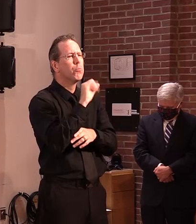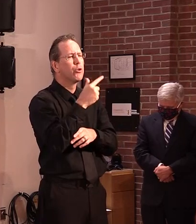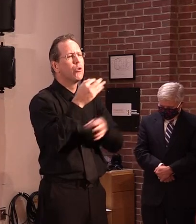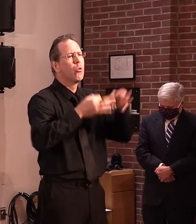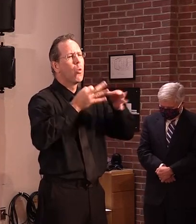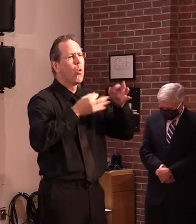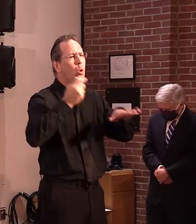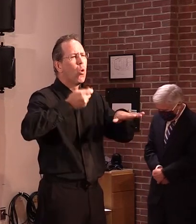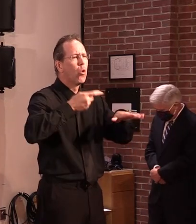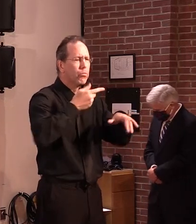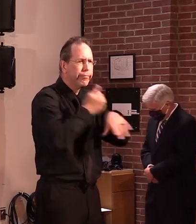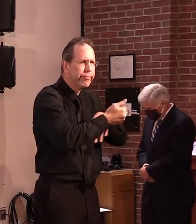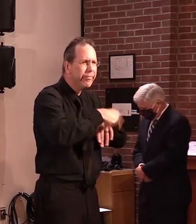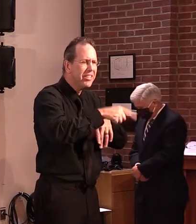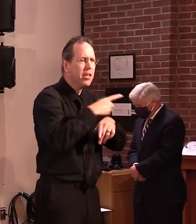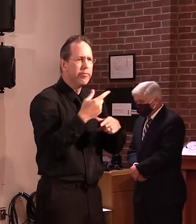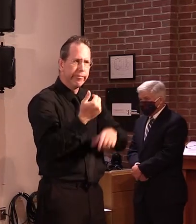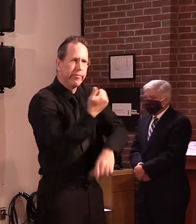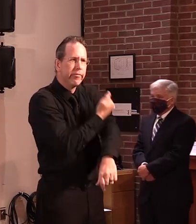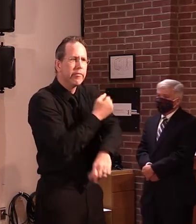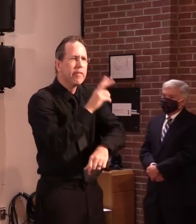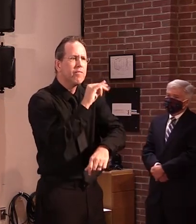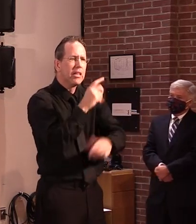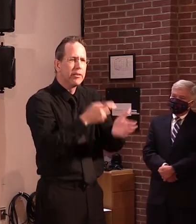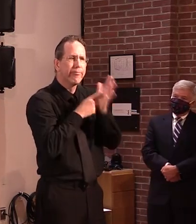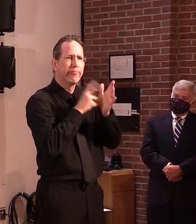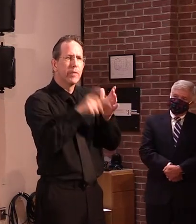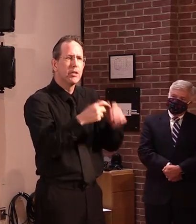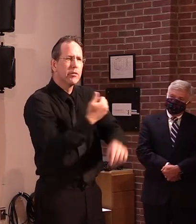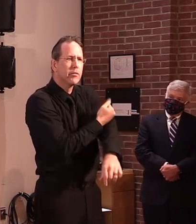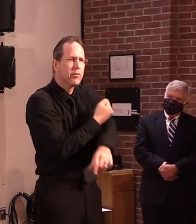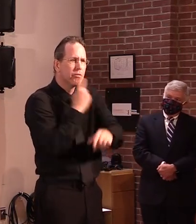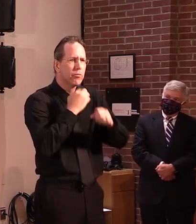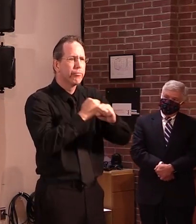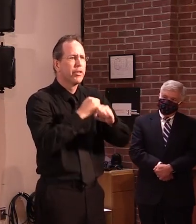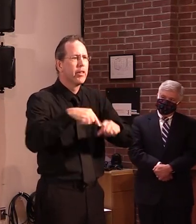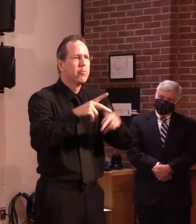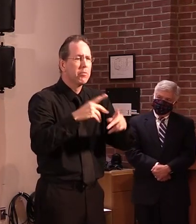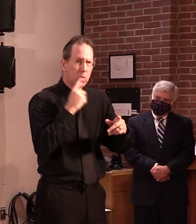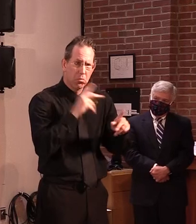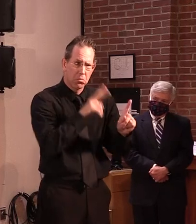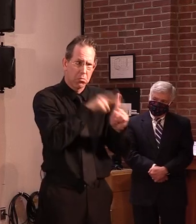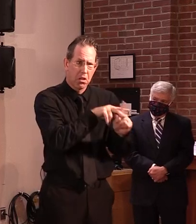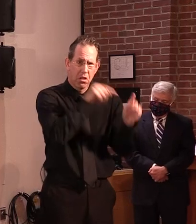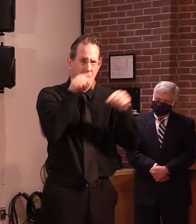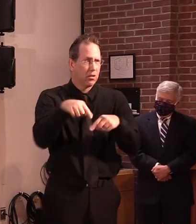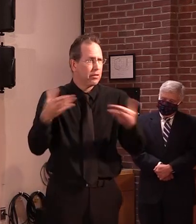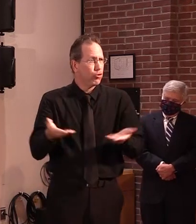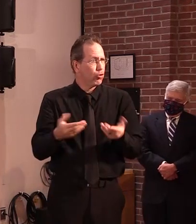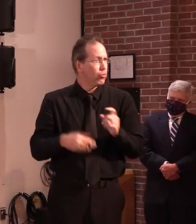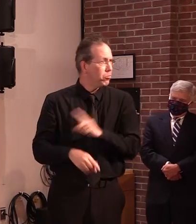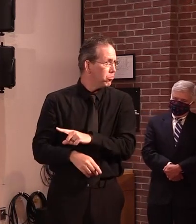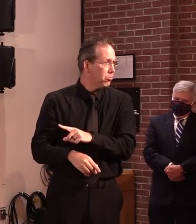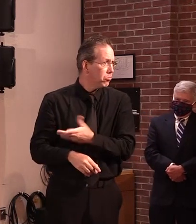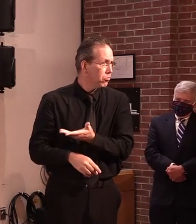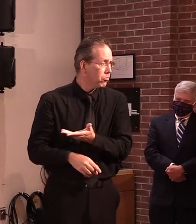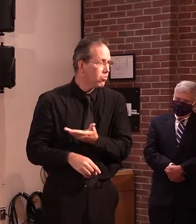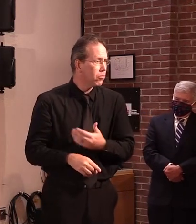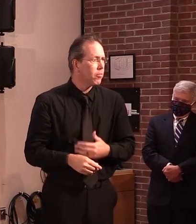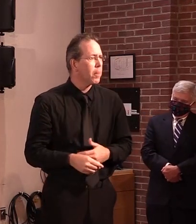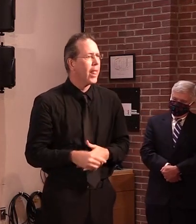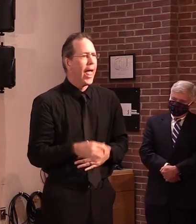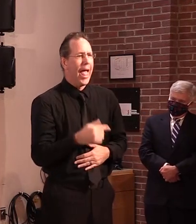Okay, great. And but again, we are not choosing to mandate a vaccine at this time in Vermont.